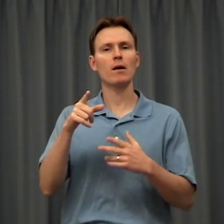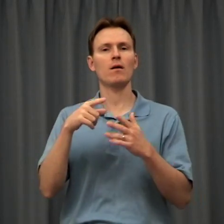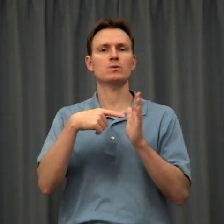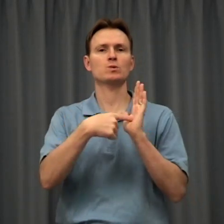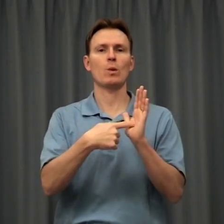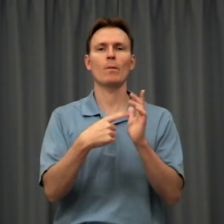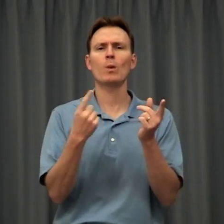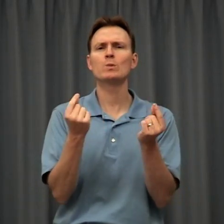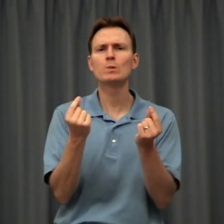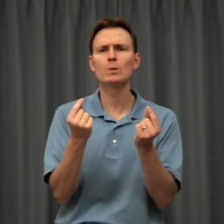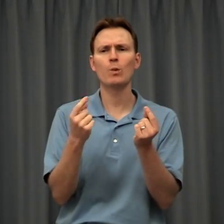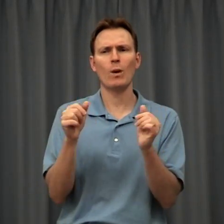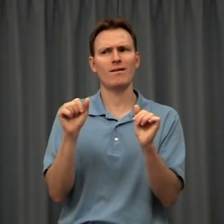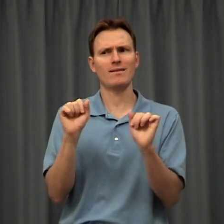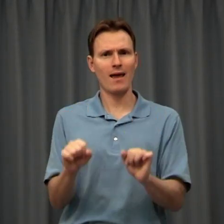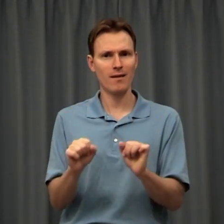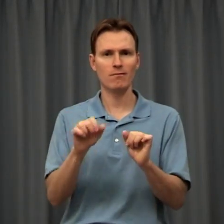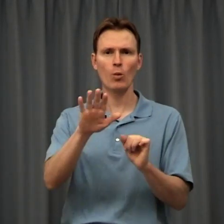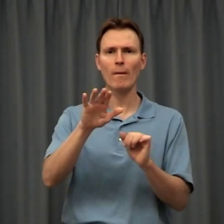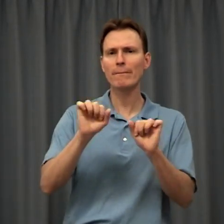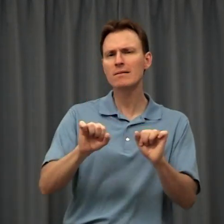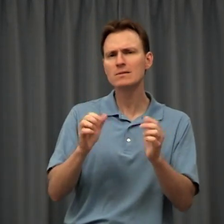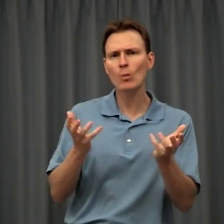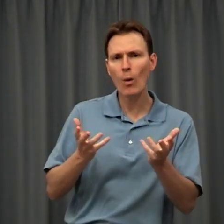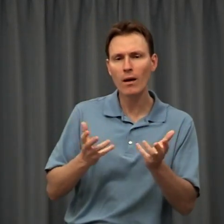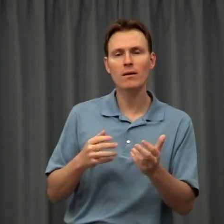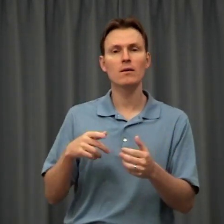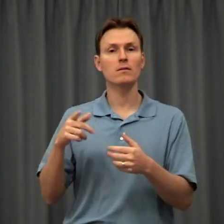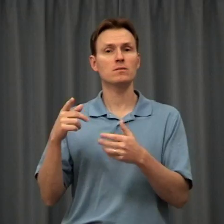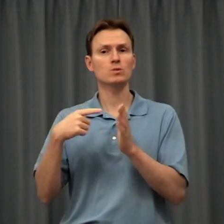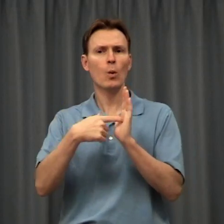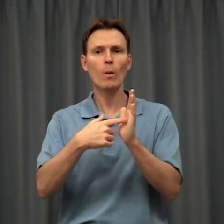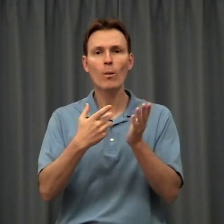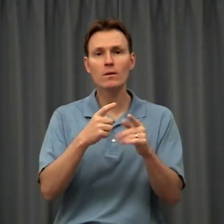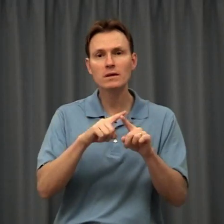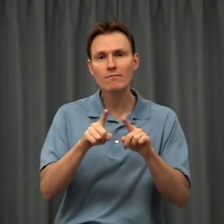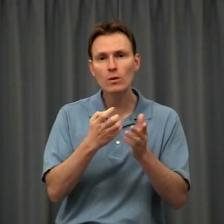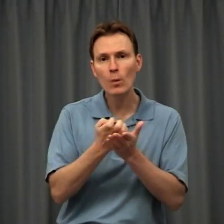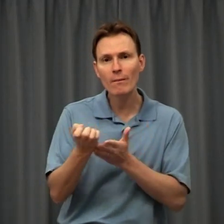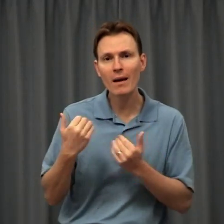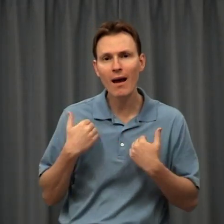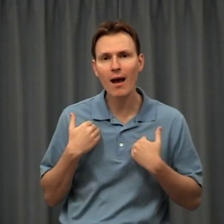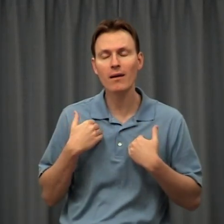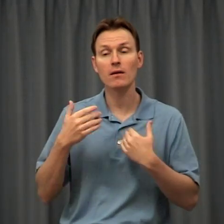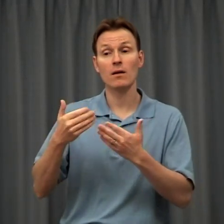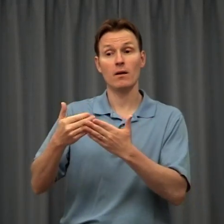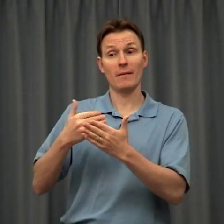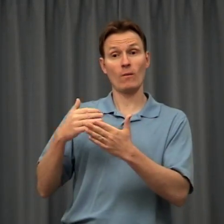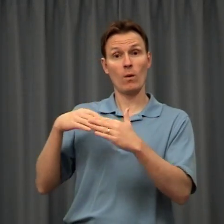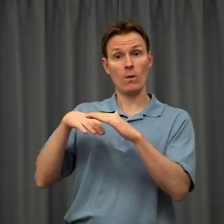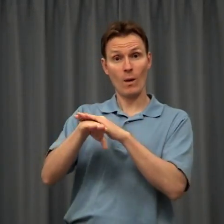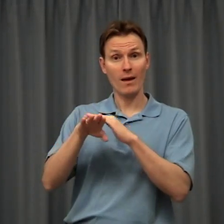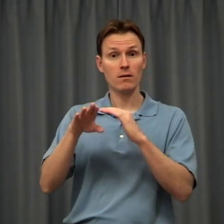needed to show them what I could do, show them the types of equipment I had.